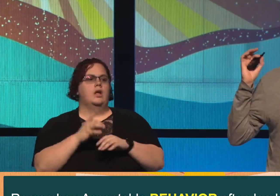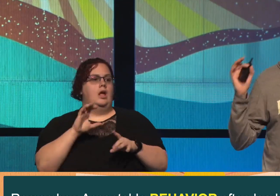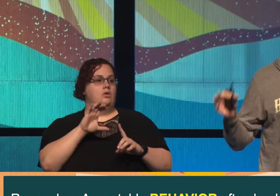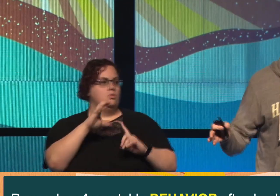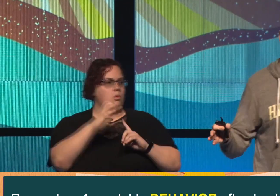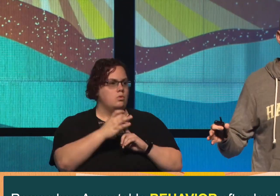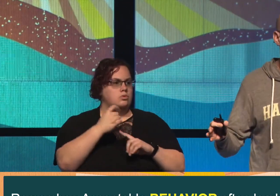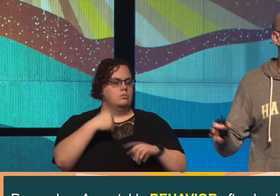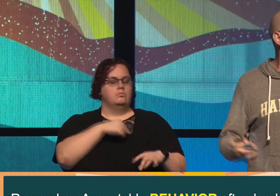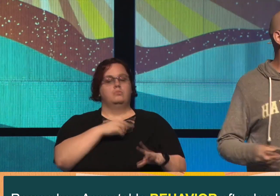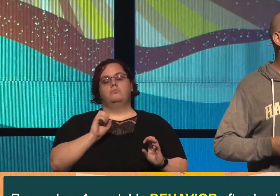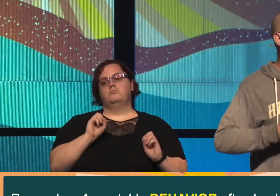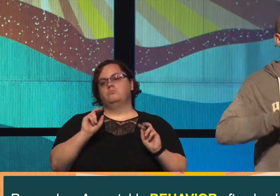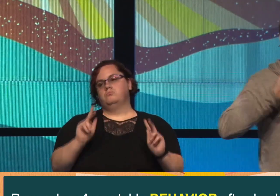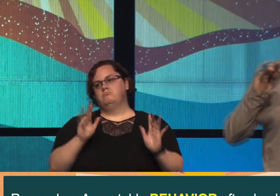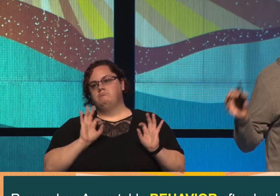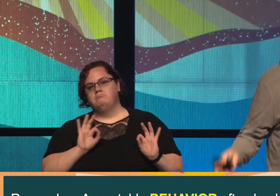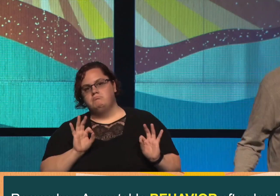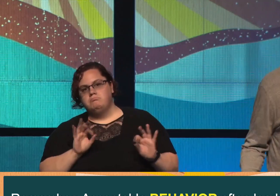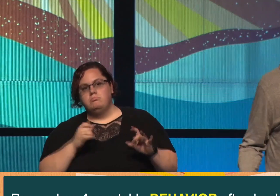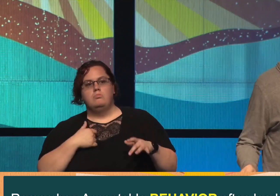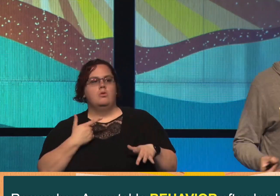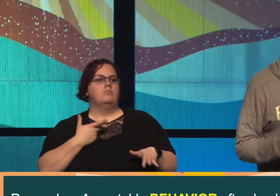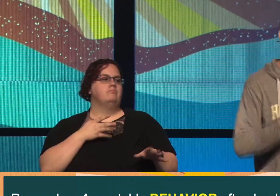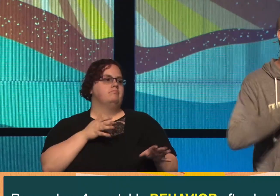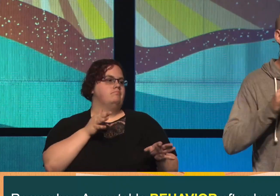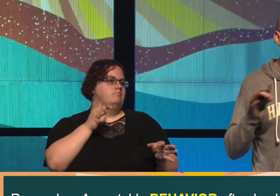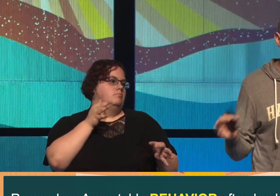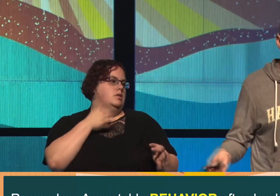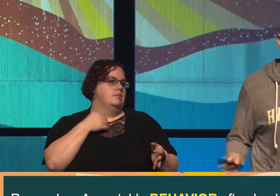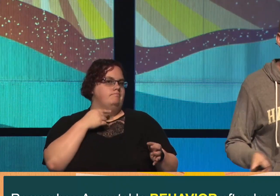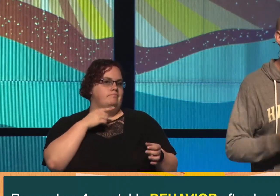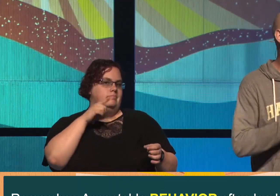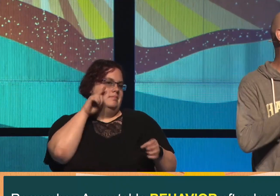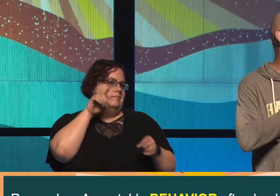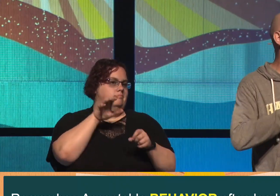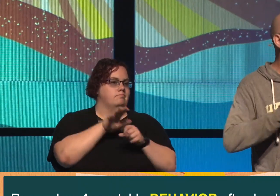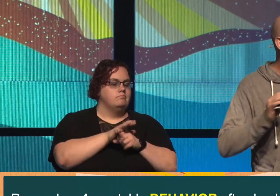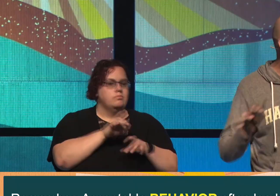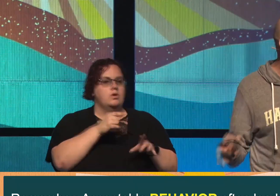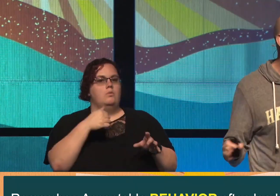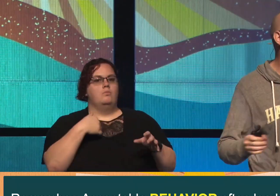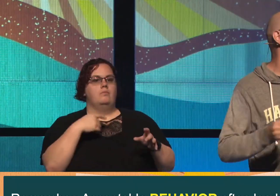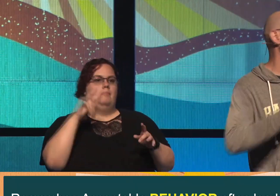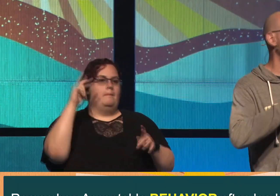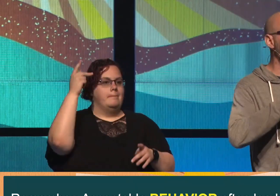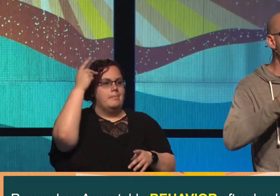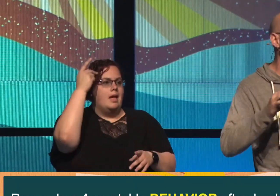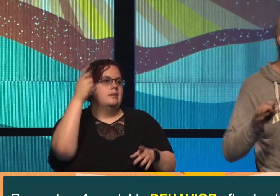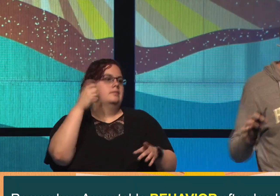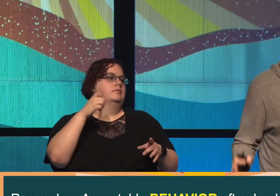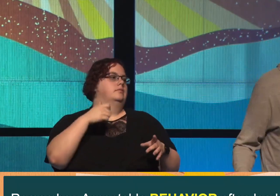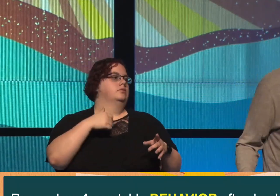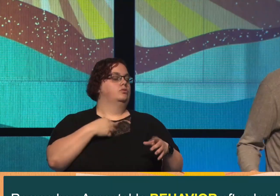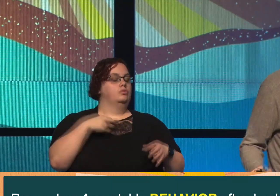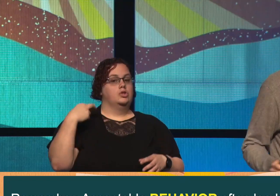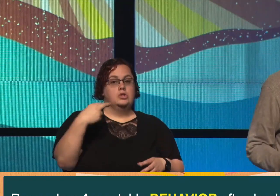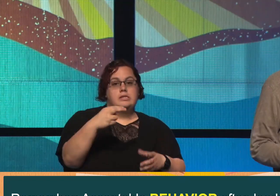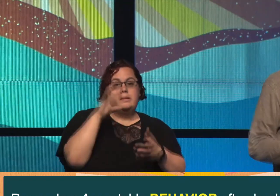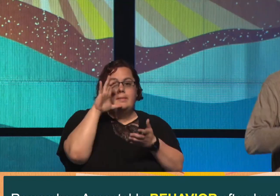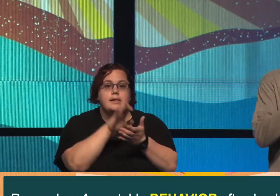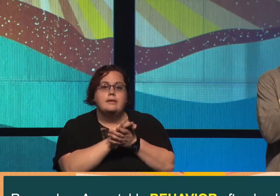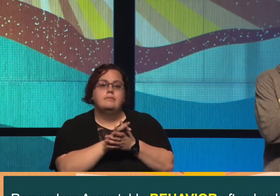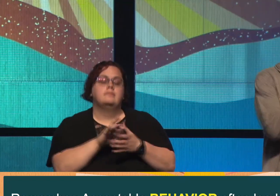often are just okay with. We can justify it. We justify it with our politics. We justify it with our economics. We justify it with our religious